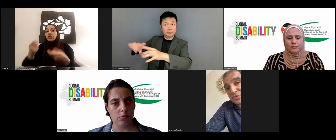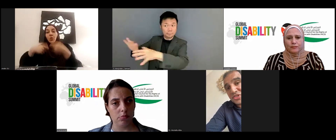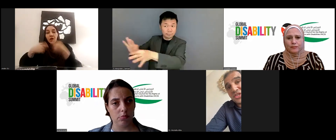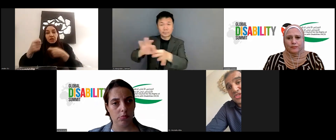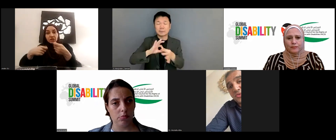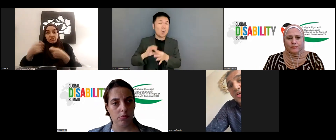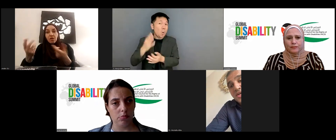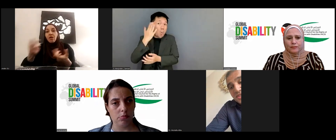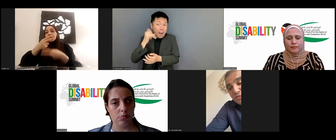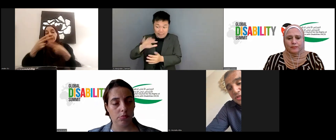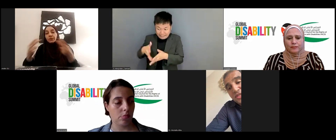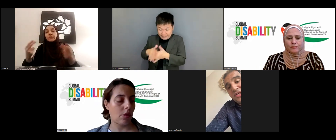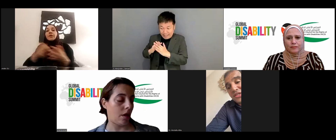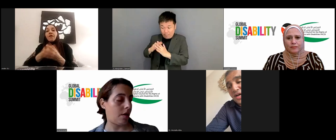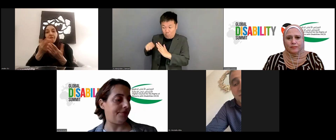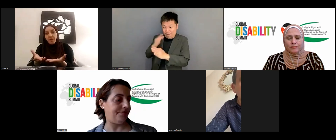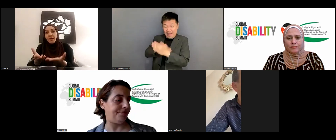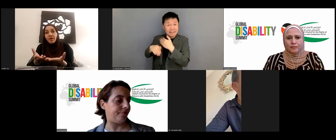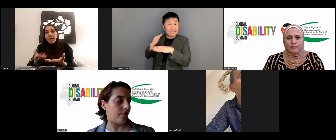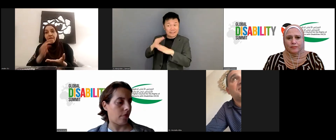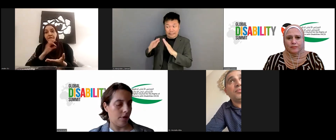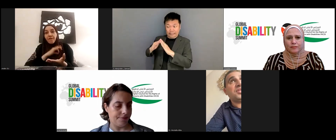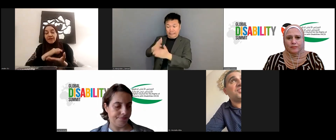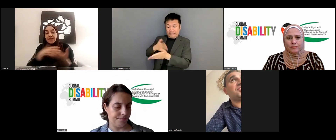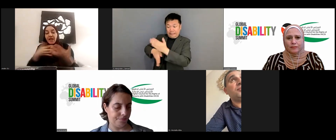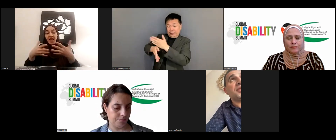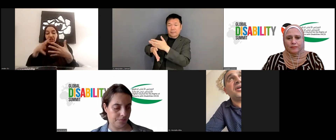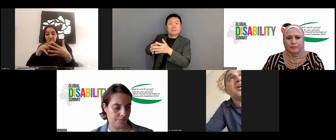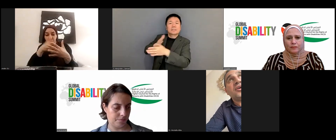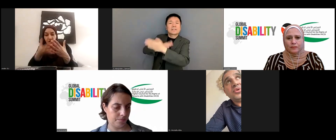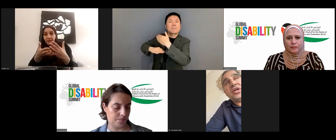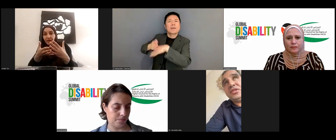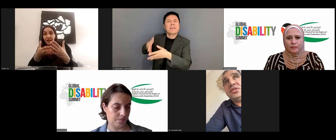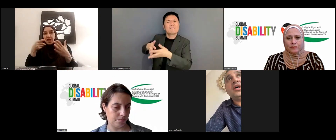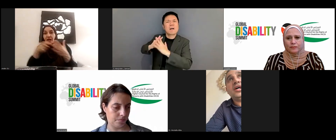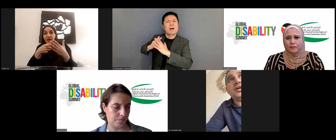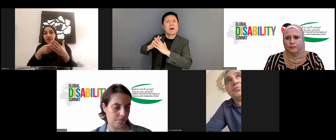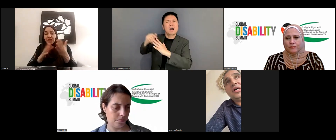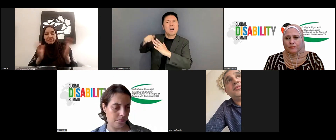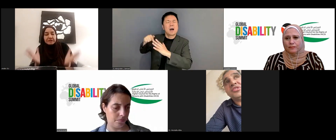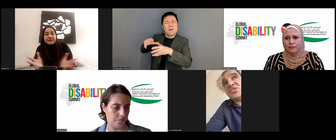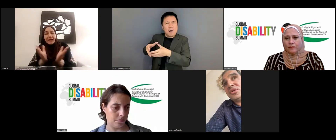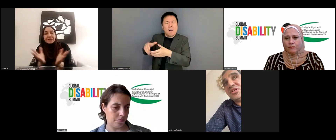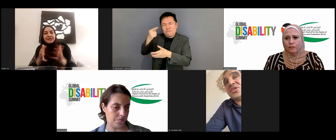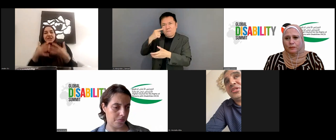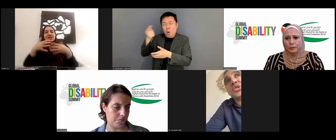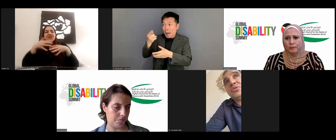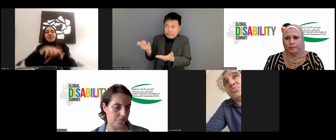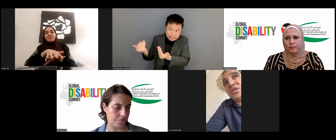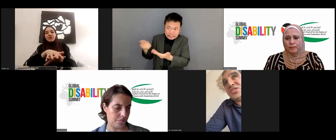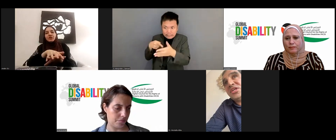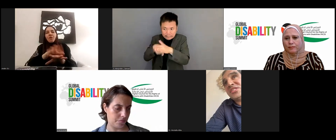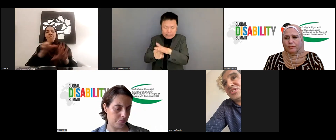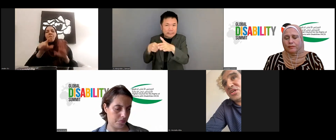The first is to definitely enhance the disability mainstreaming within disaster risk